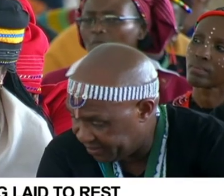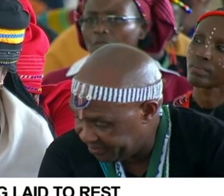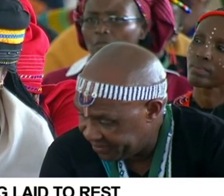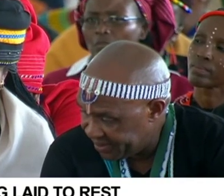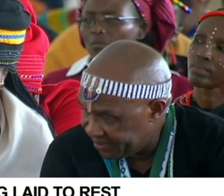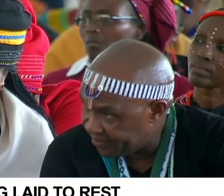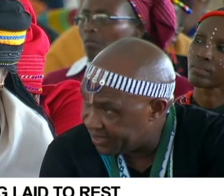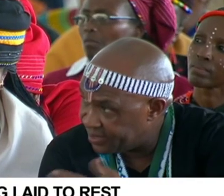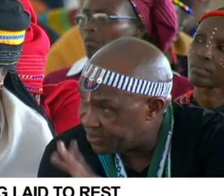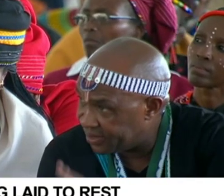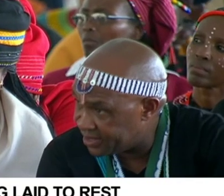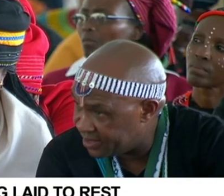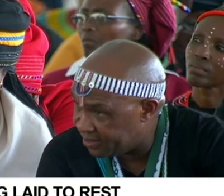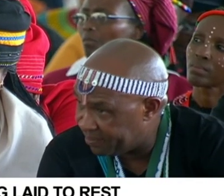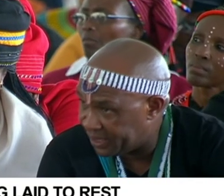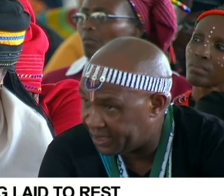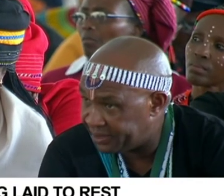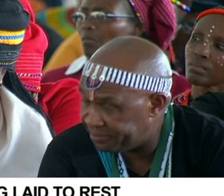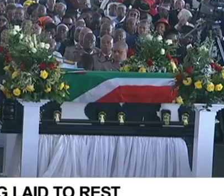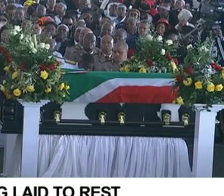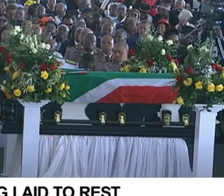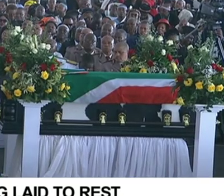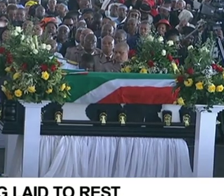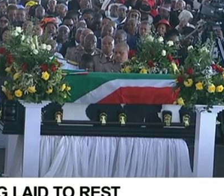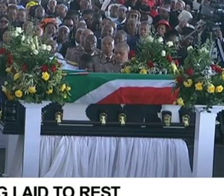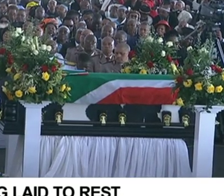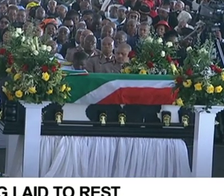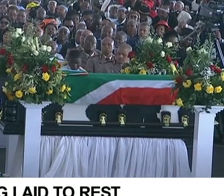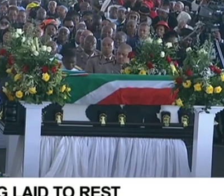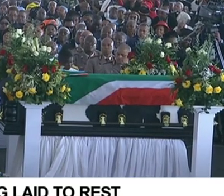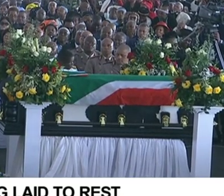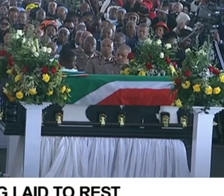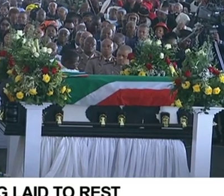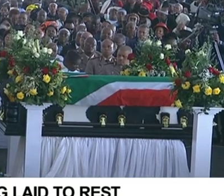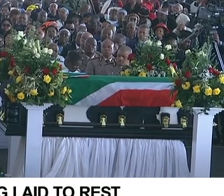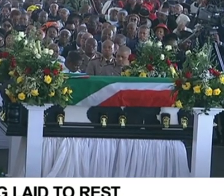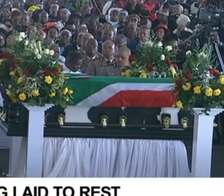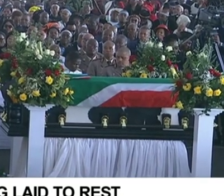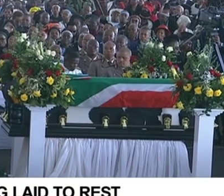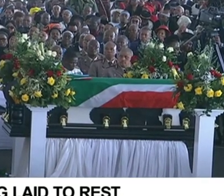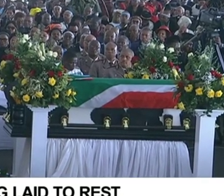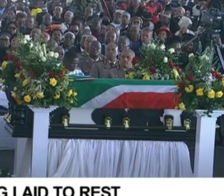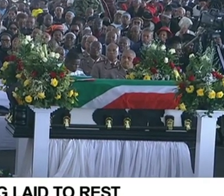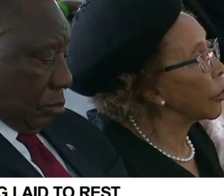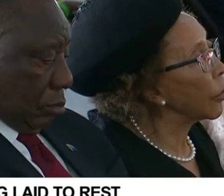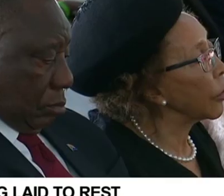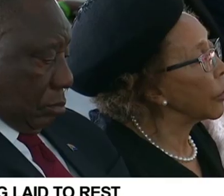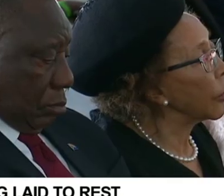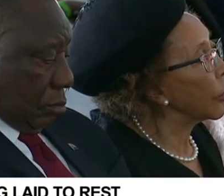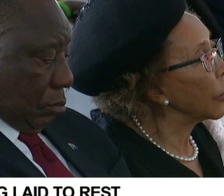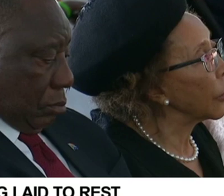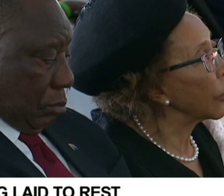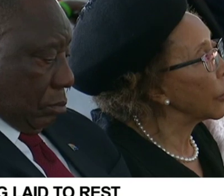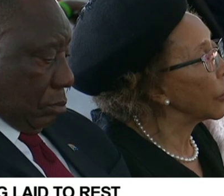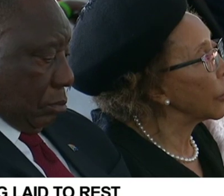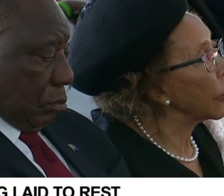While Mbeki applauded the government for honoring the Amaxhosa king, criticism from the Ndebele kingdom that government